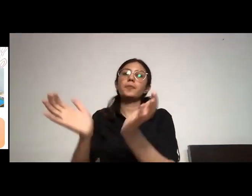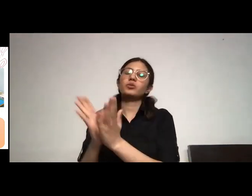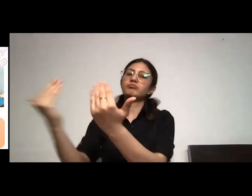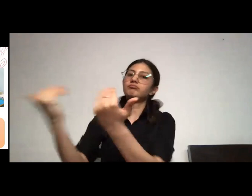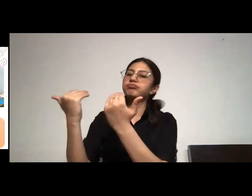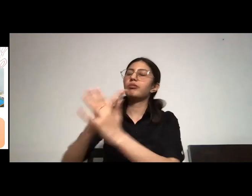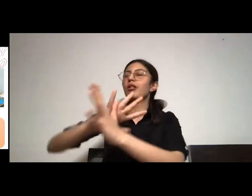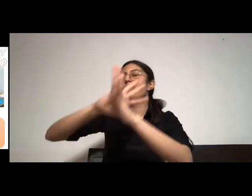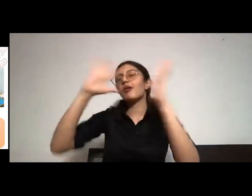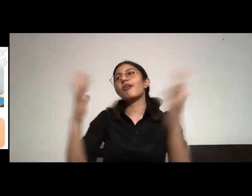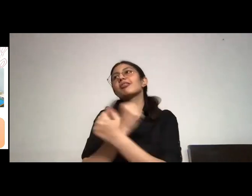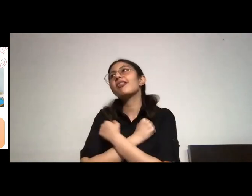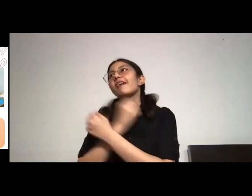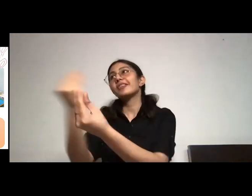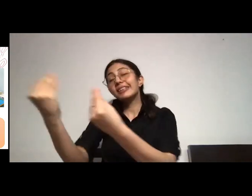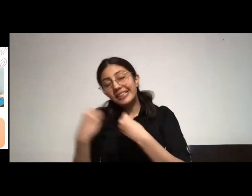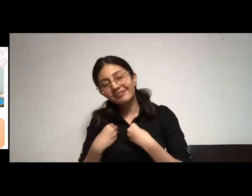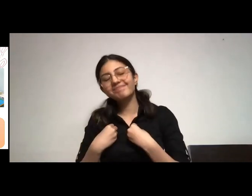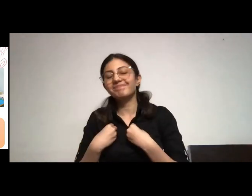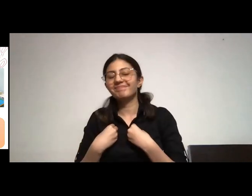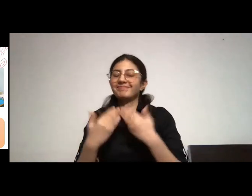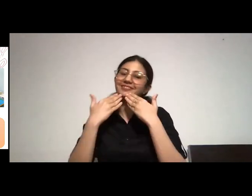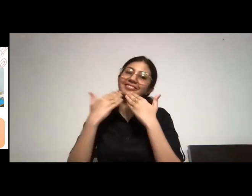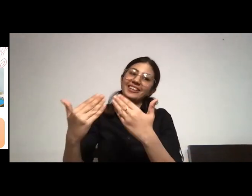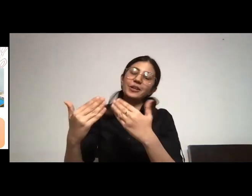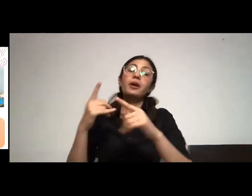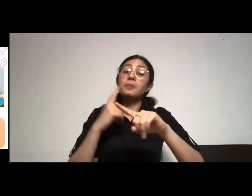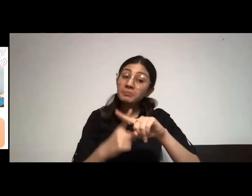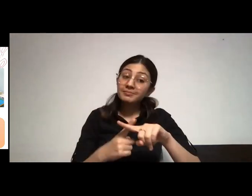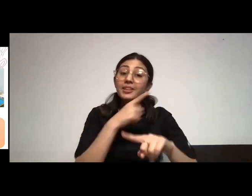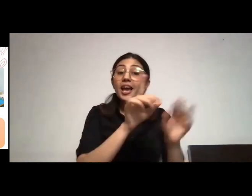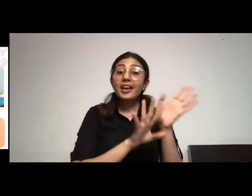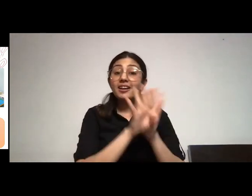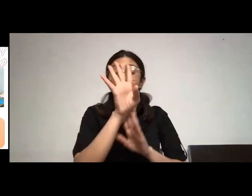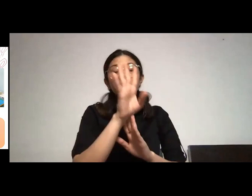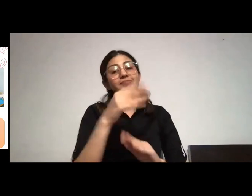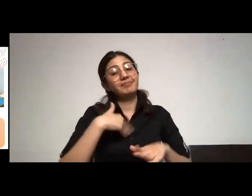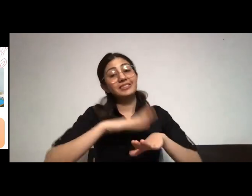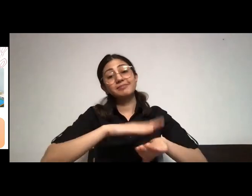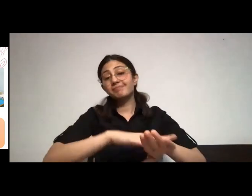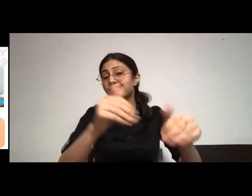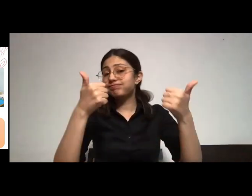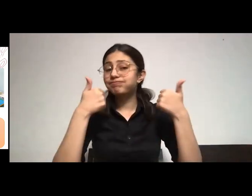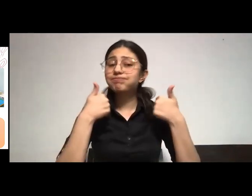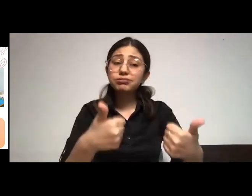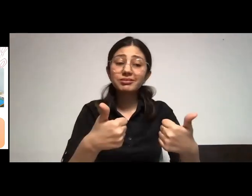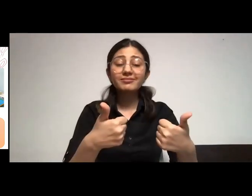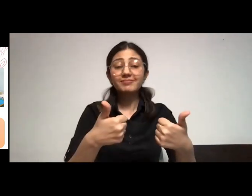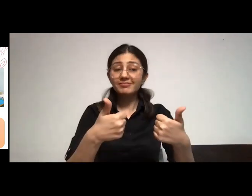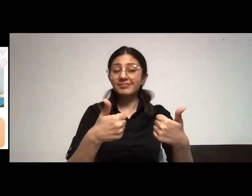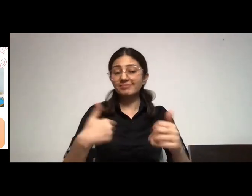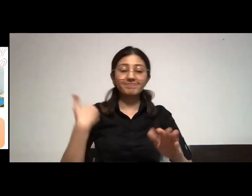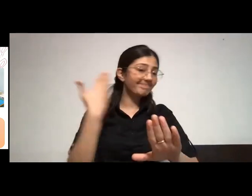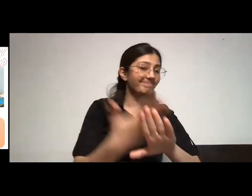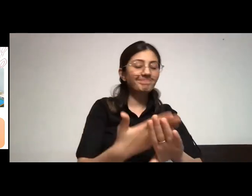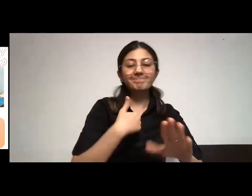of love. And looking forward to Hear a Million. It has been wonderful experience till now, and